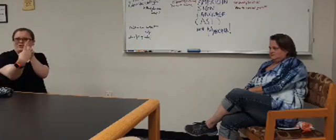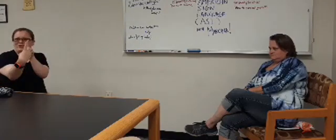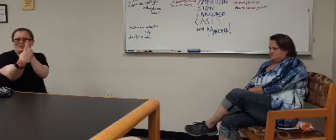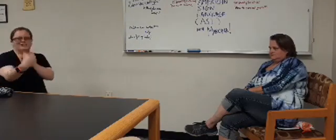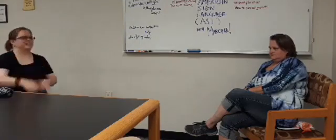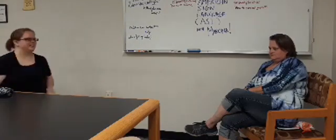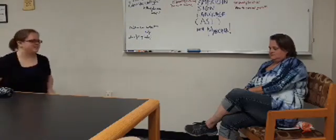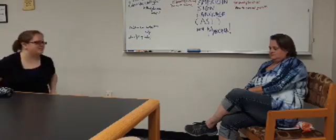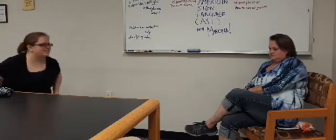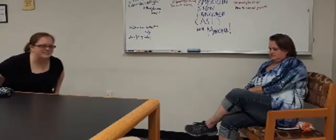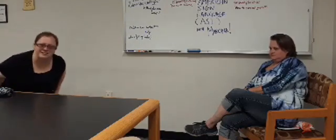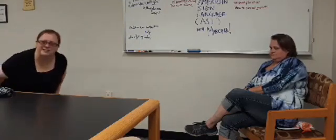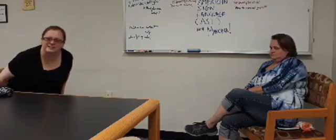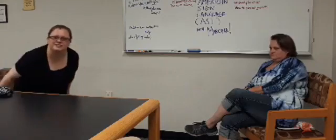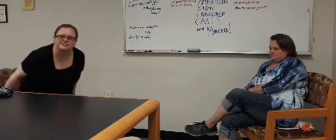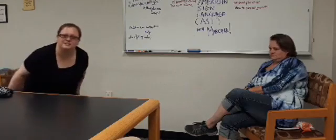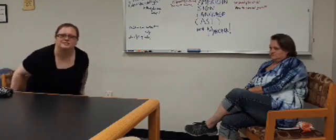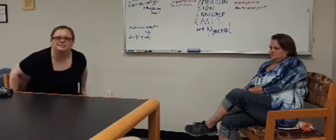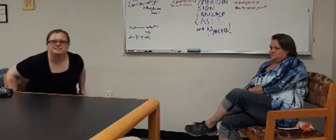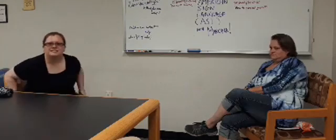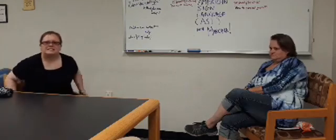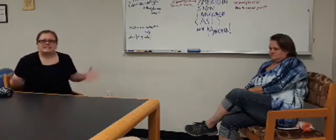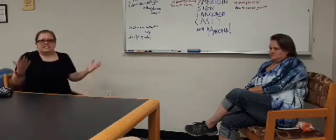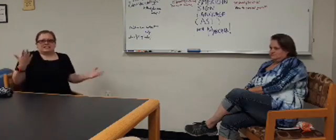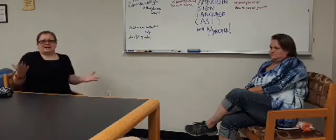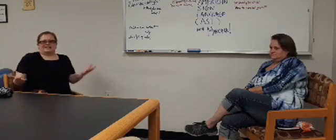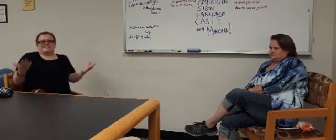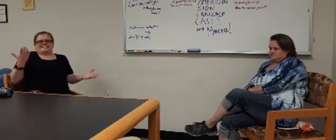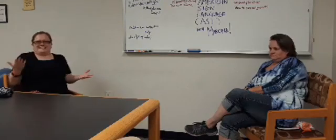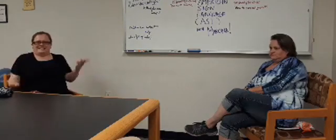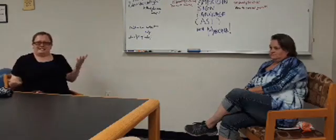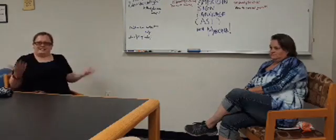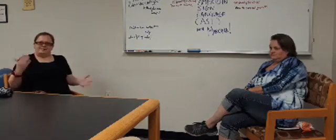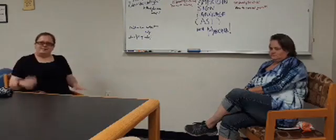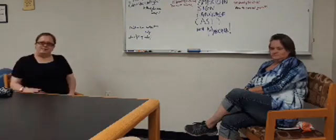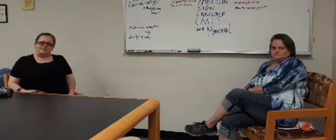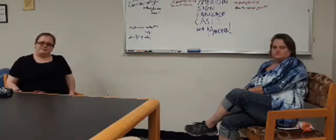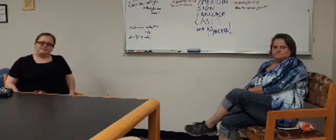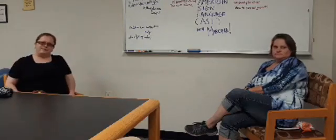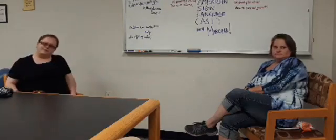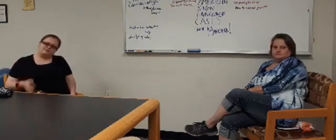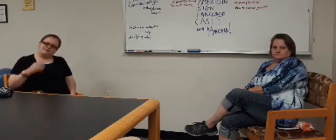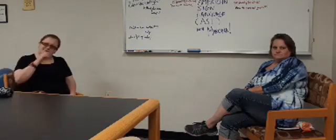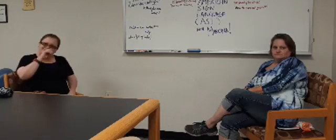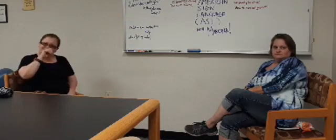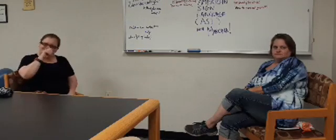like this. Like, it's just it's I guess I get it's